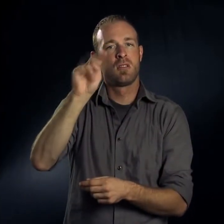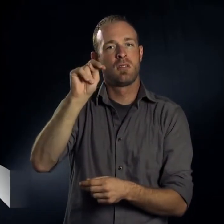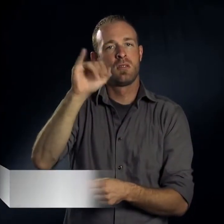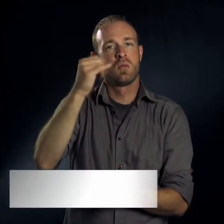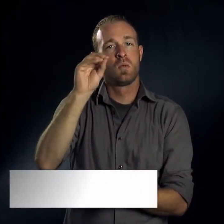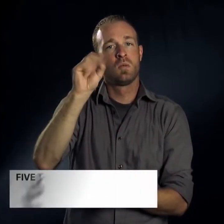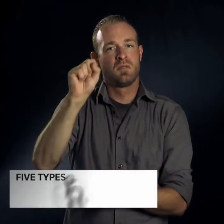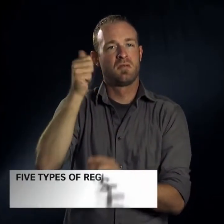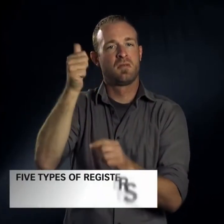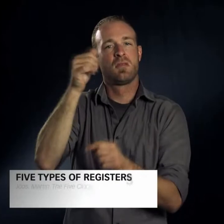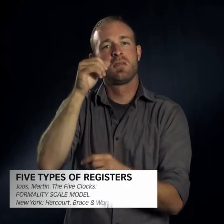regarding